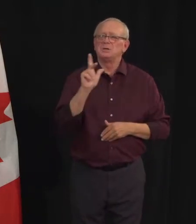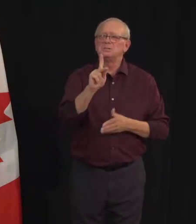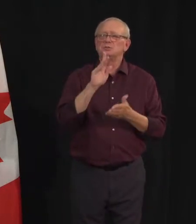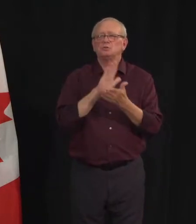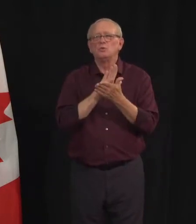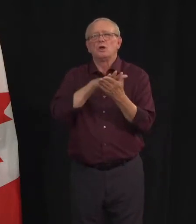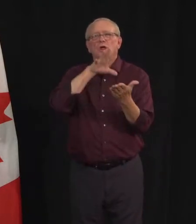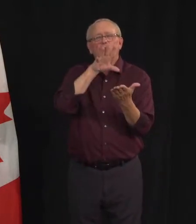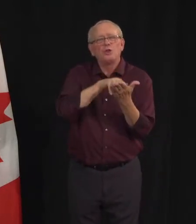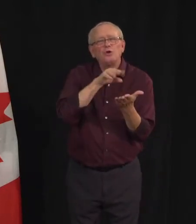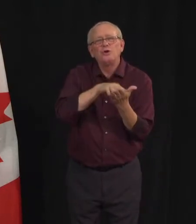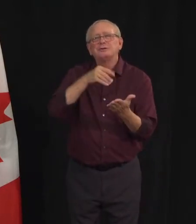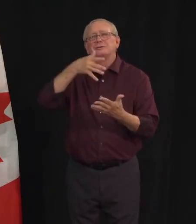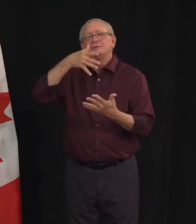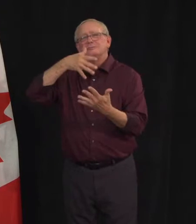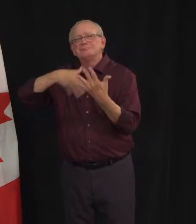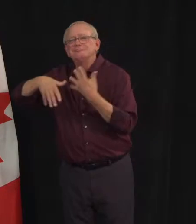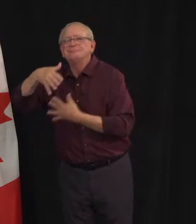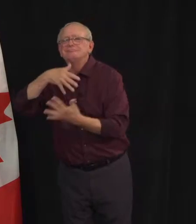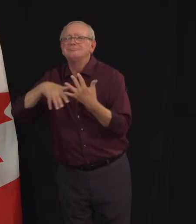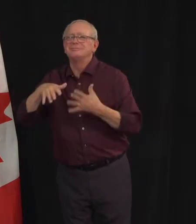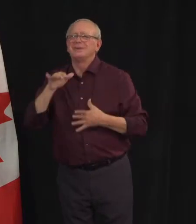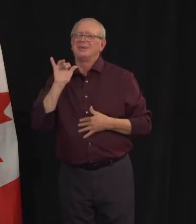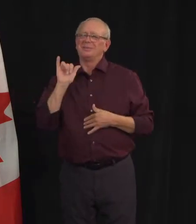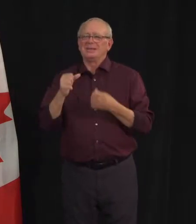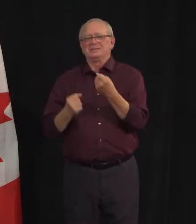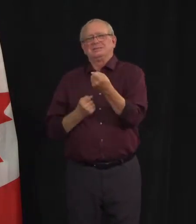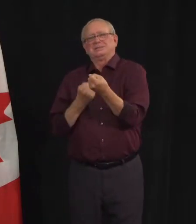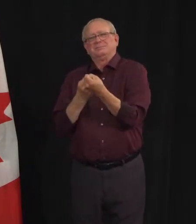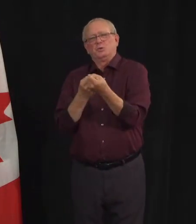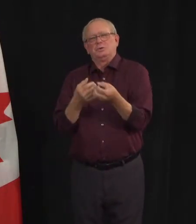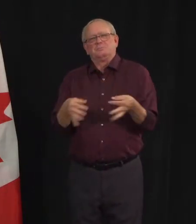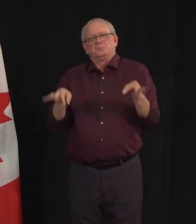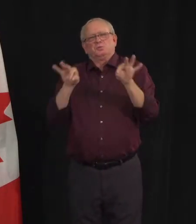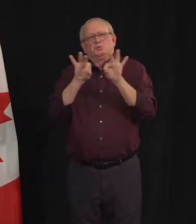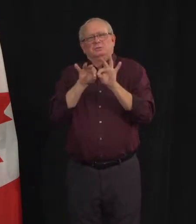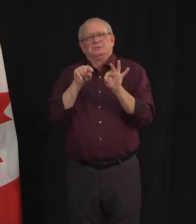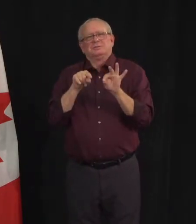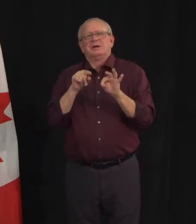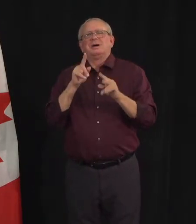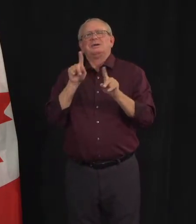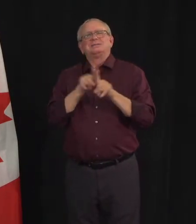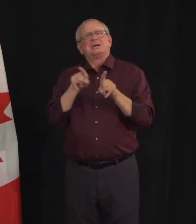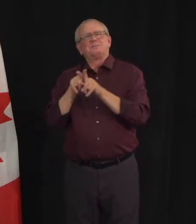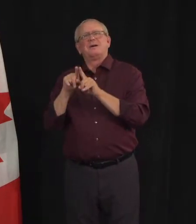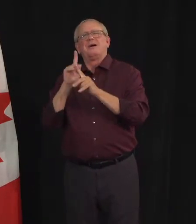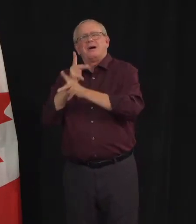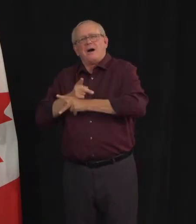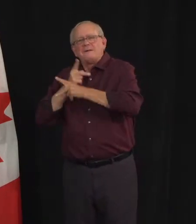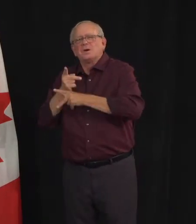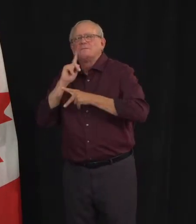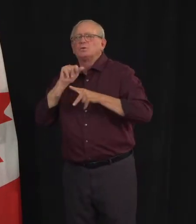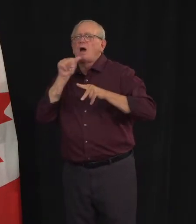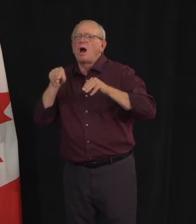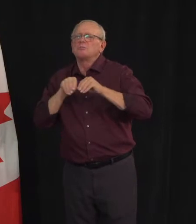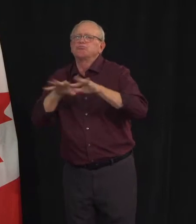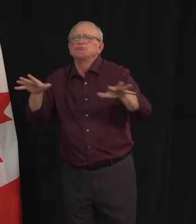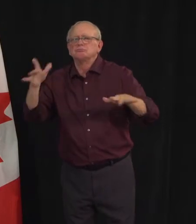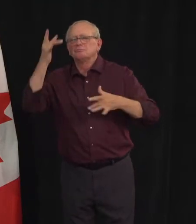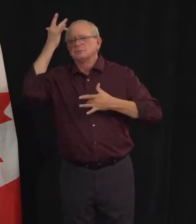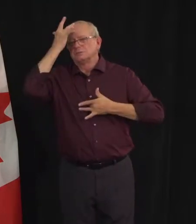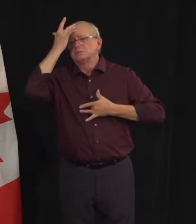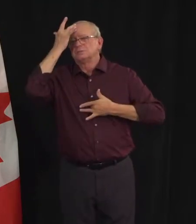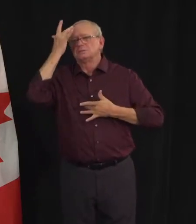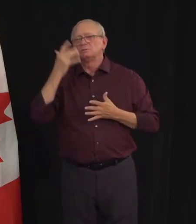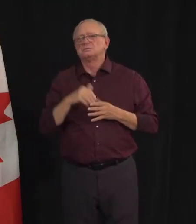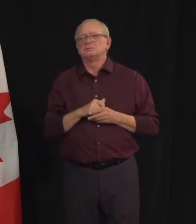schools. Today, we are also posting updated, detailed guidance on how we will respond to any students or staff who have symptoms